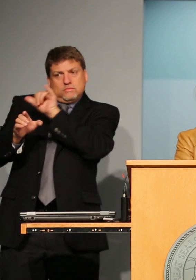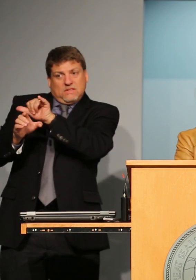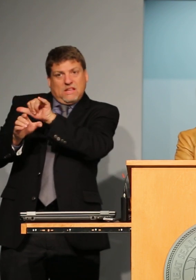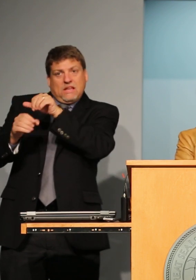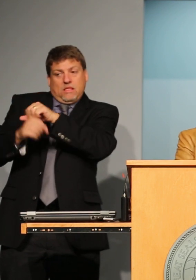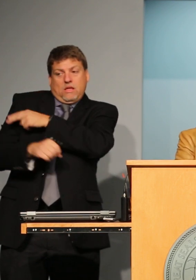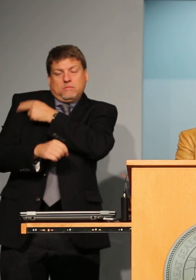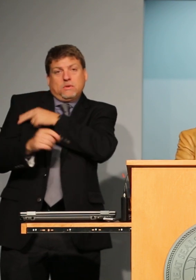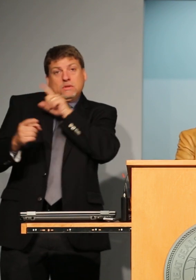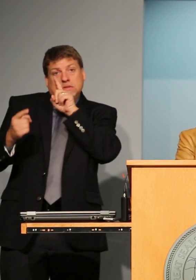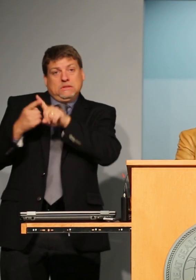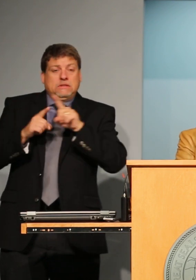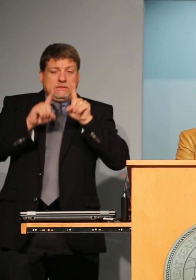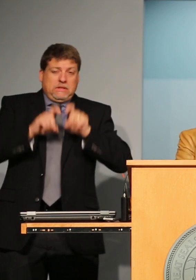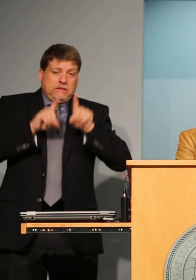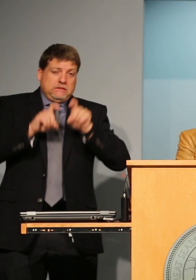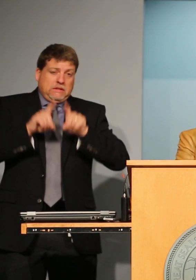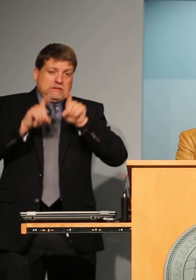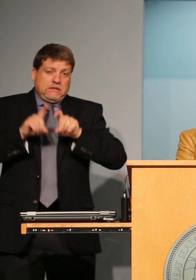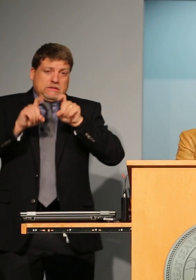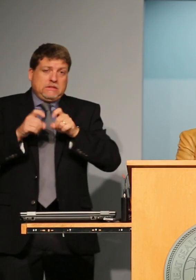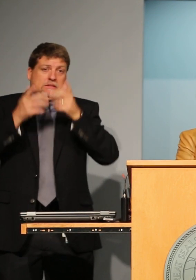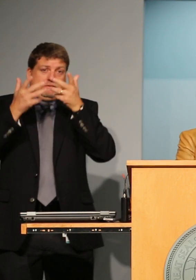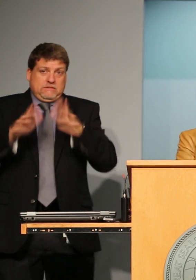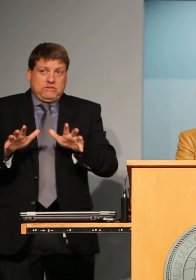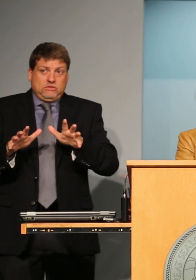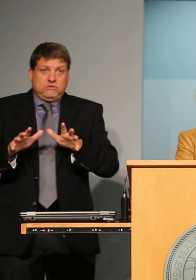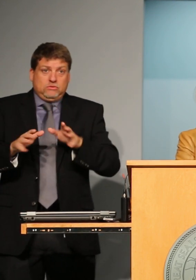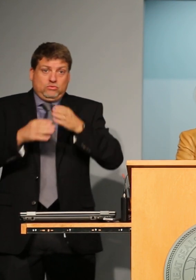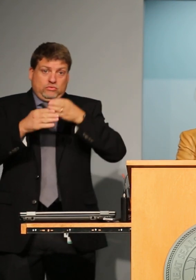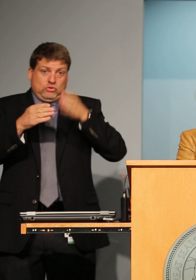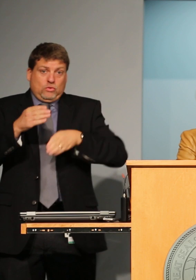the results of the Ebola test are known.